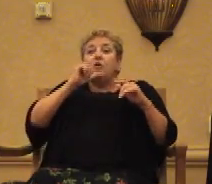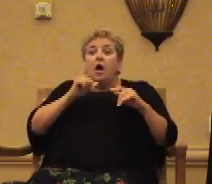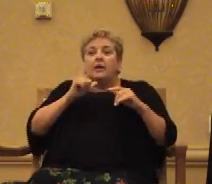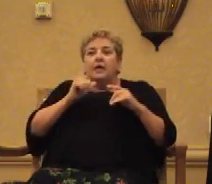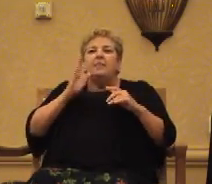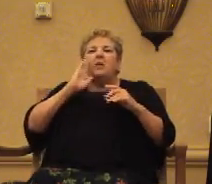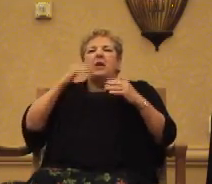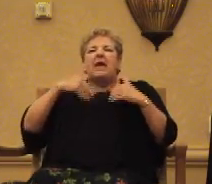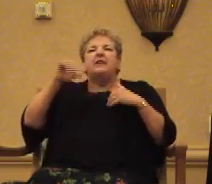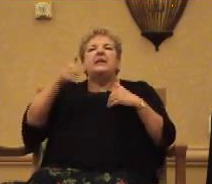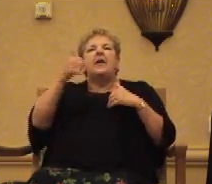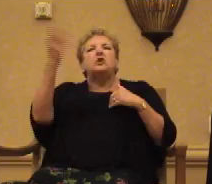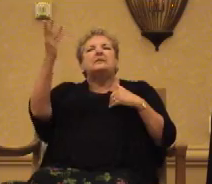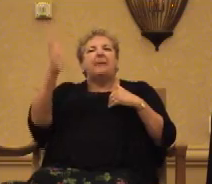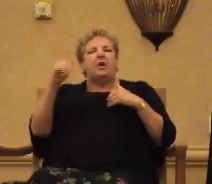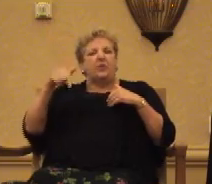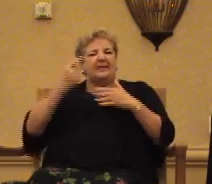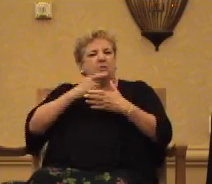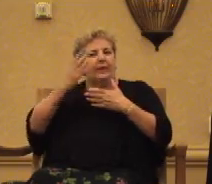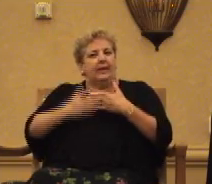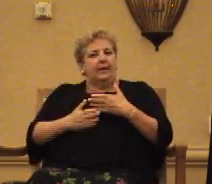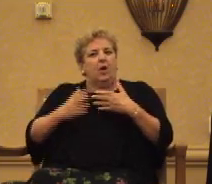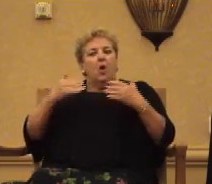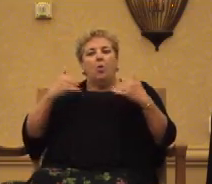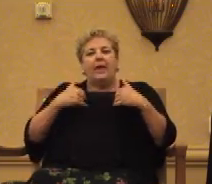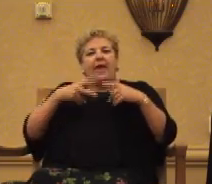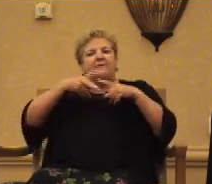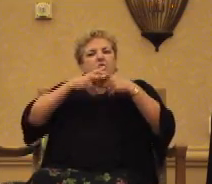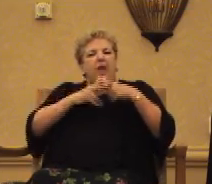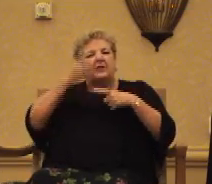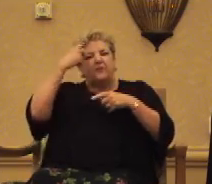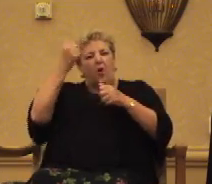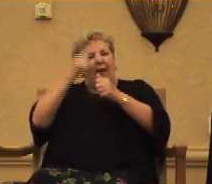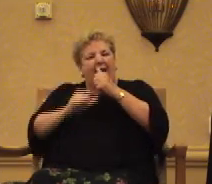weekend that you'll connect with. We got a wrench for every nut in Alcoholics Anonymous.